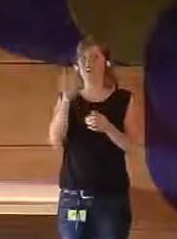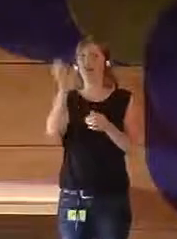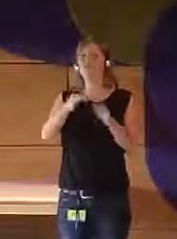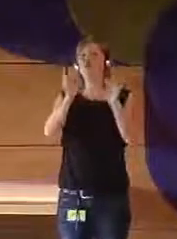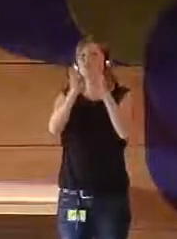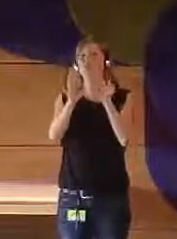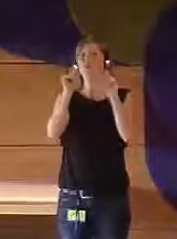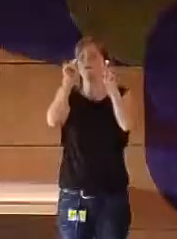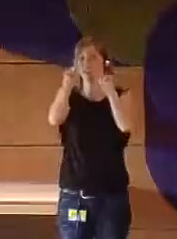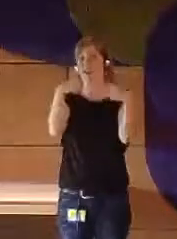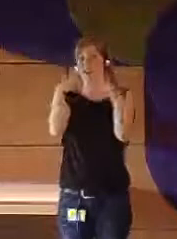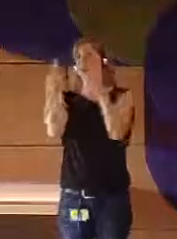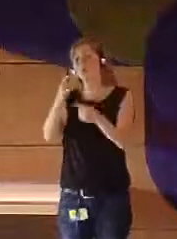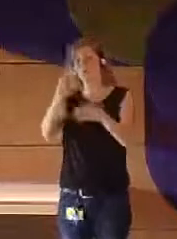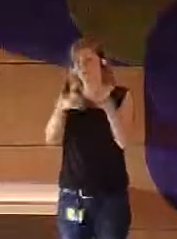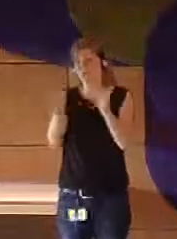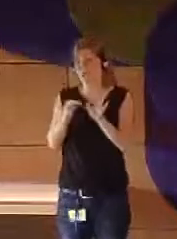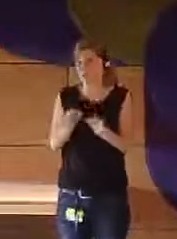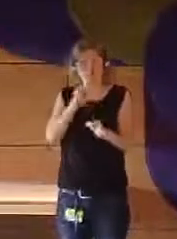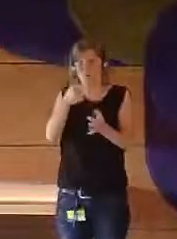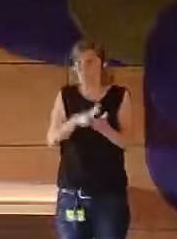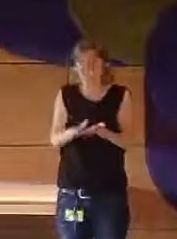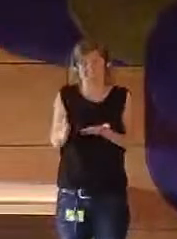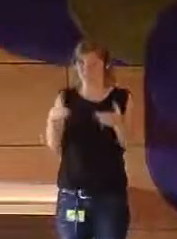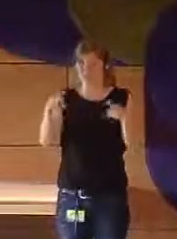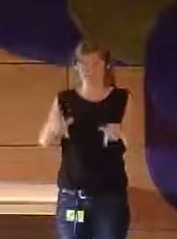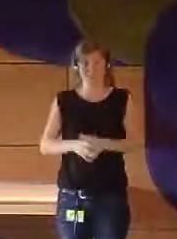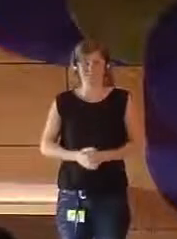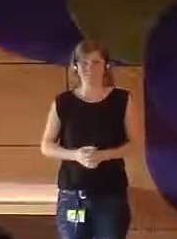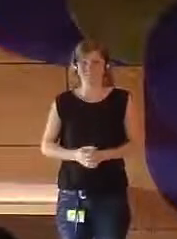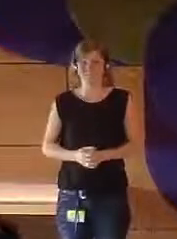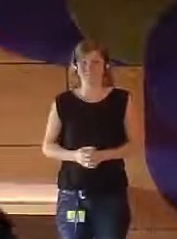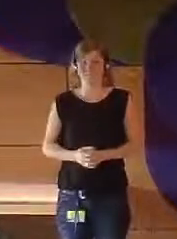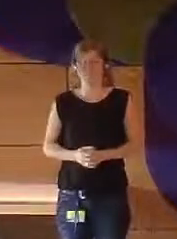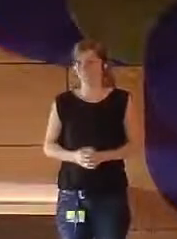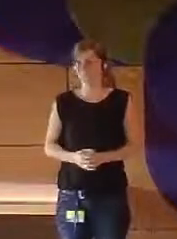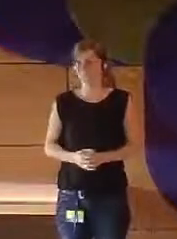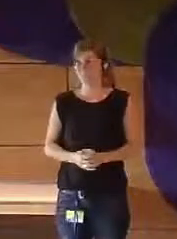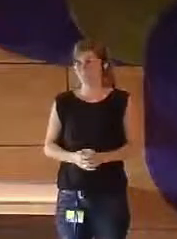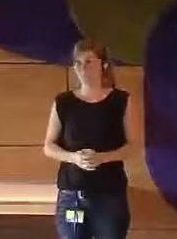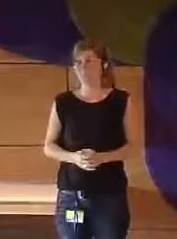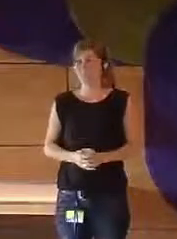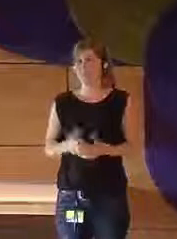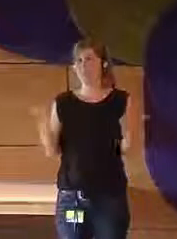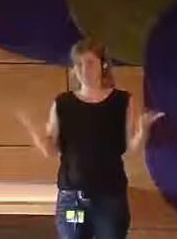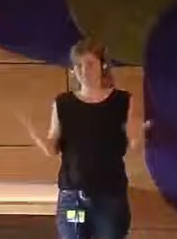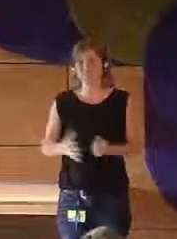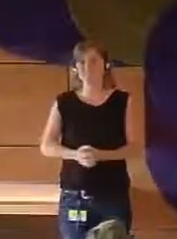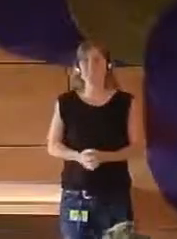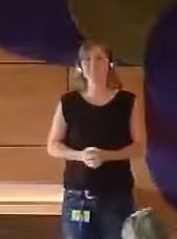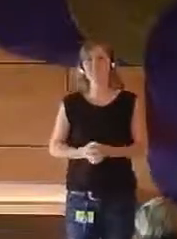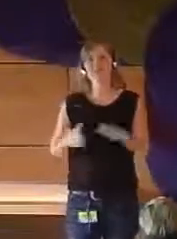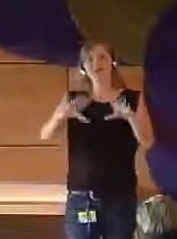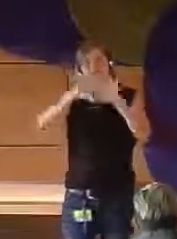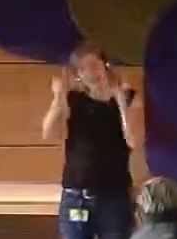that. So I'm going to talk. So all you ever wanted to know about sex hormones, preparing for